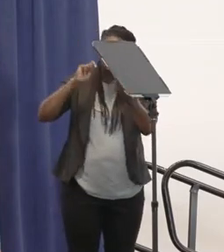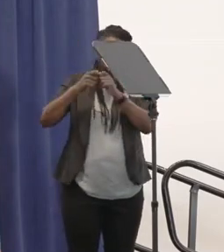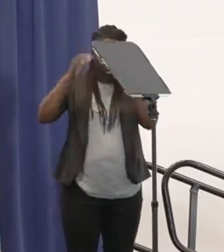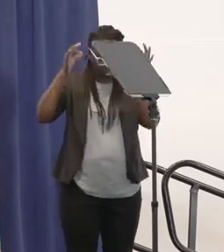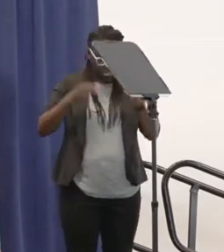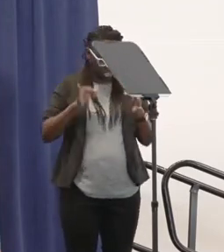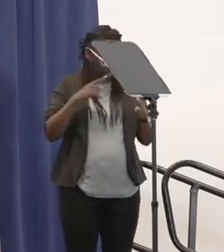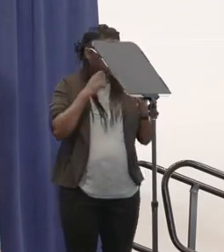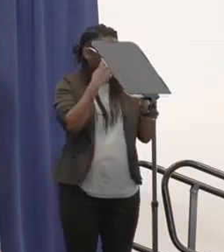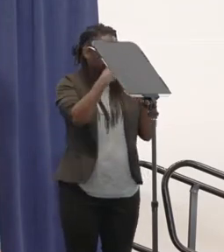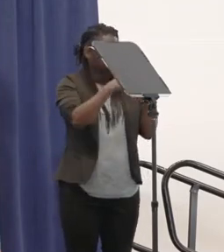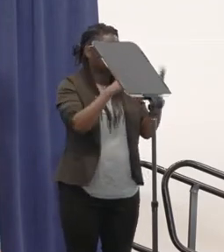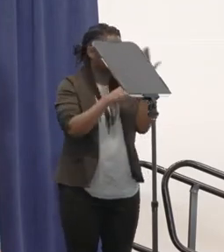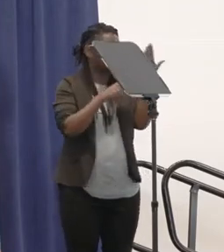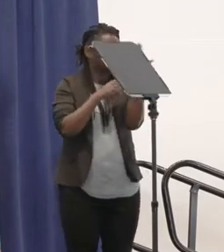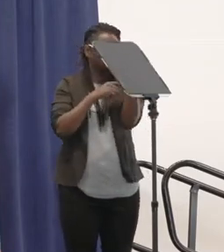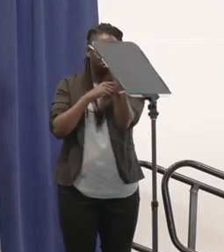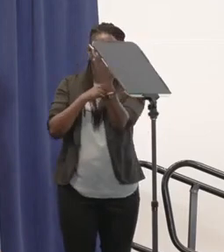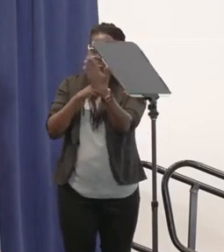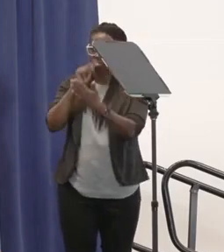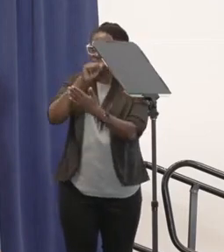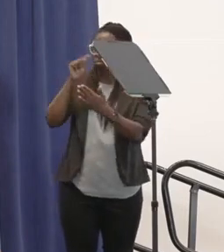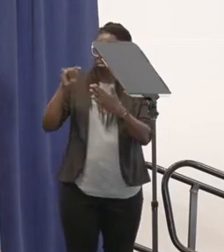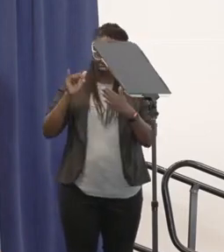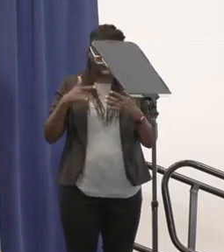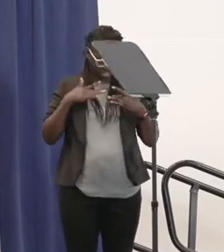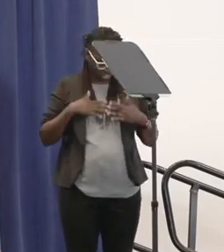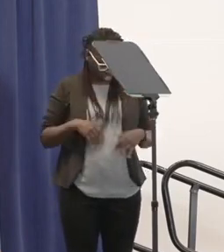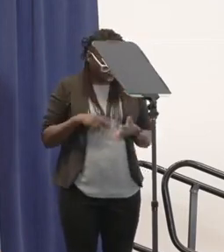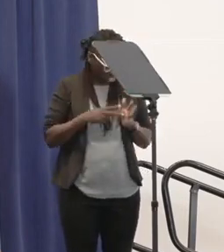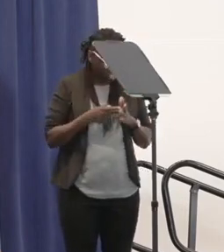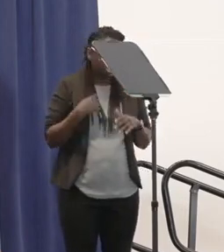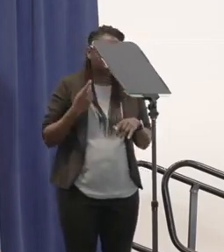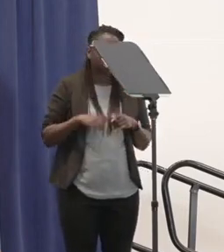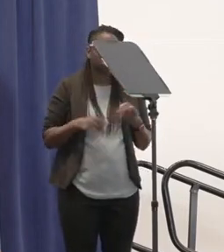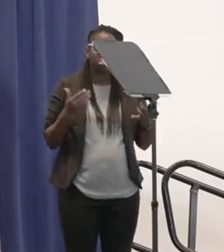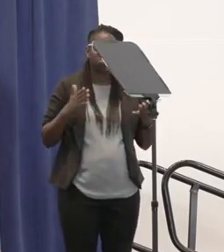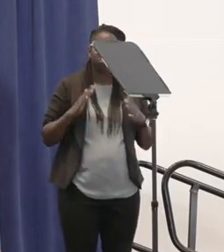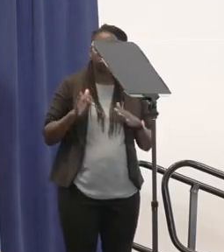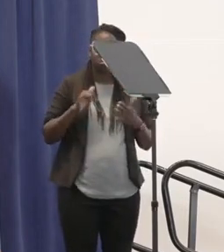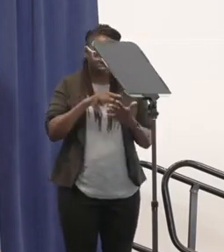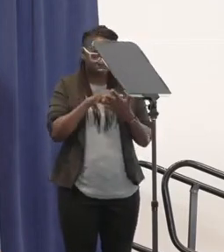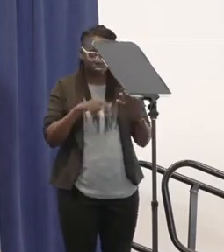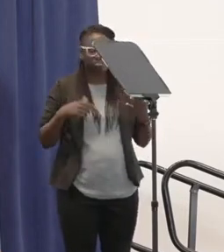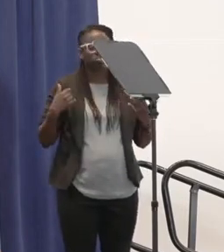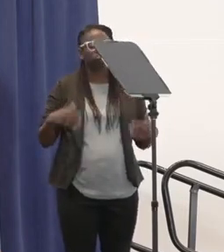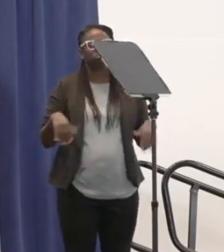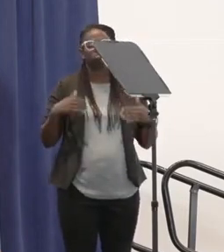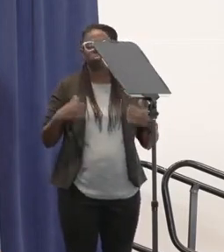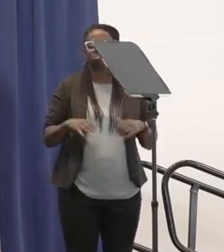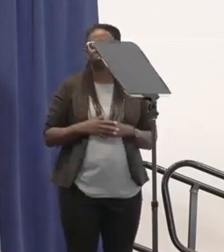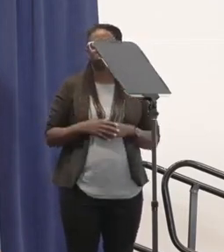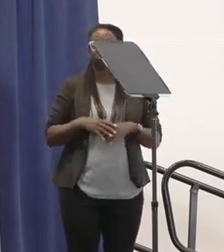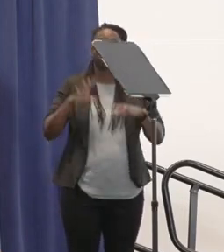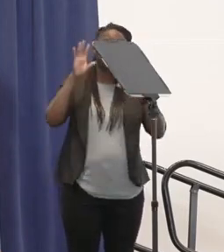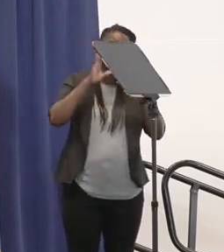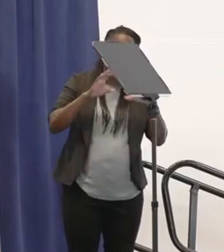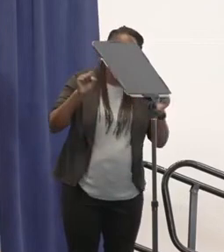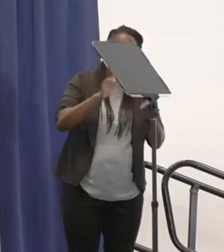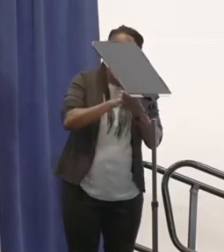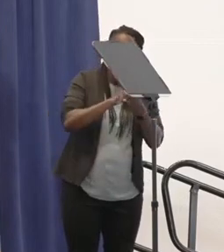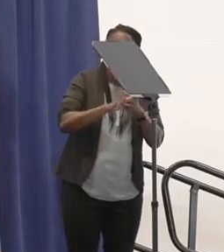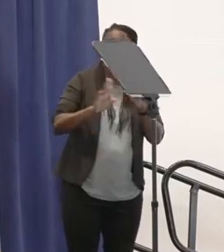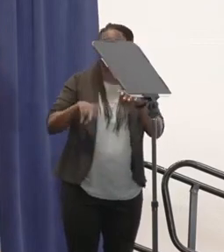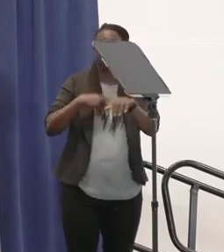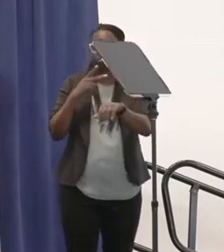discouraging. We've got school committee members, superintendents, principals who are out there working to center equity in